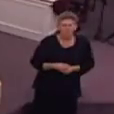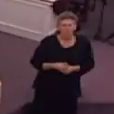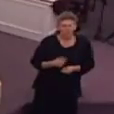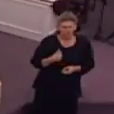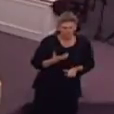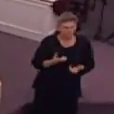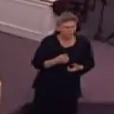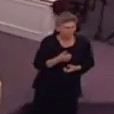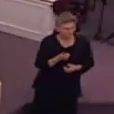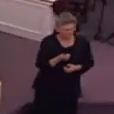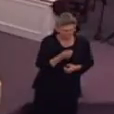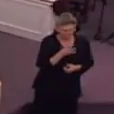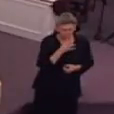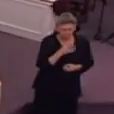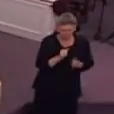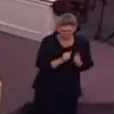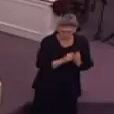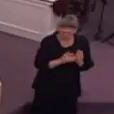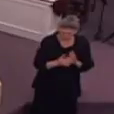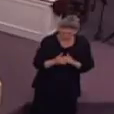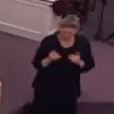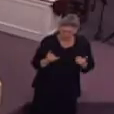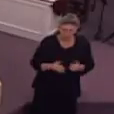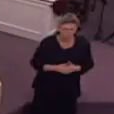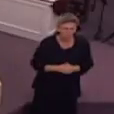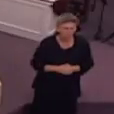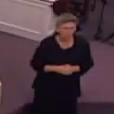just want to have a little talk with Jesus today.